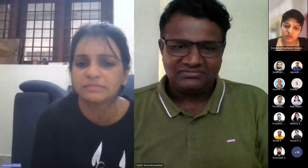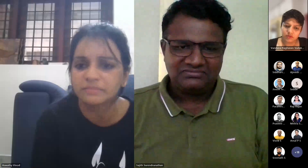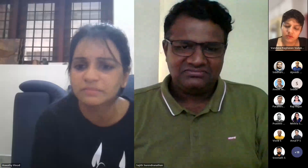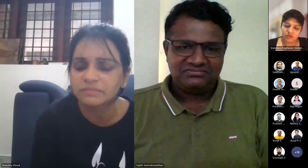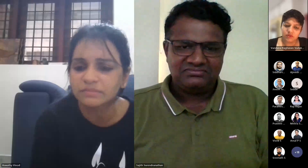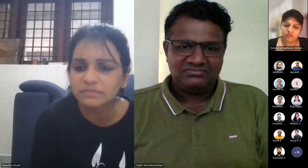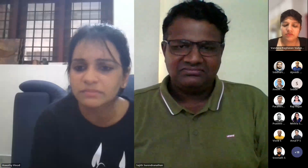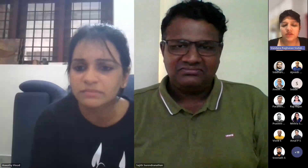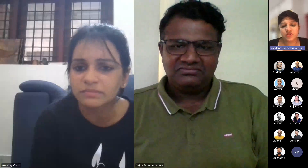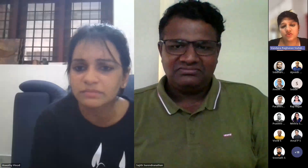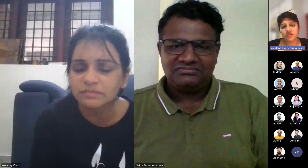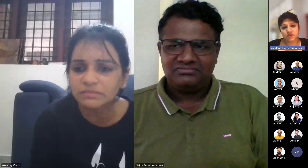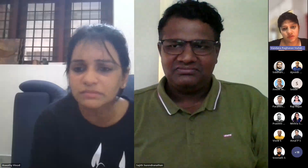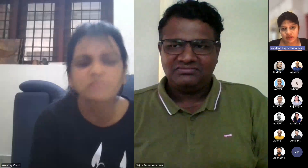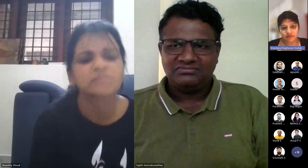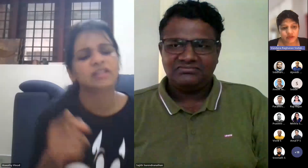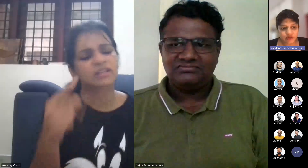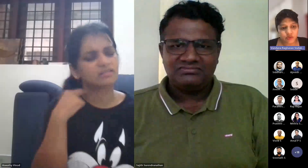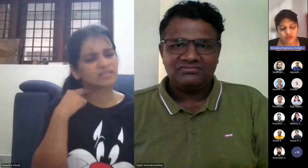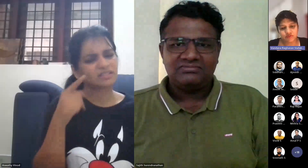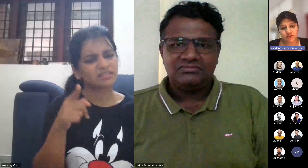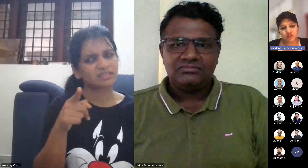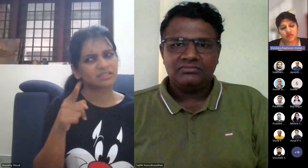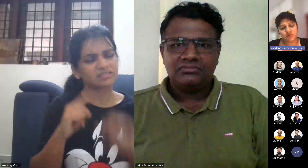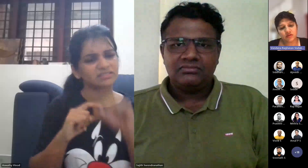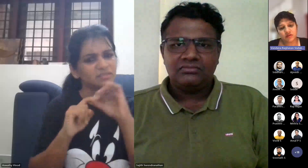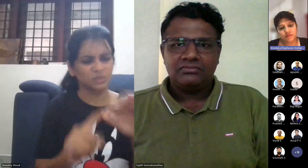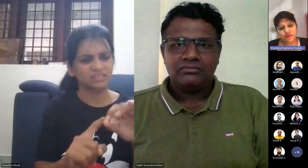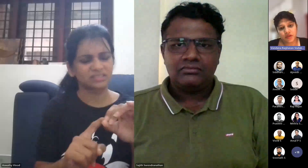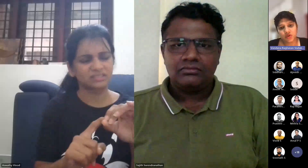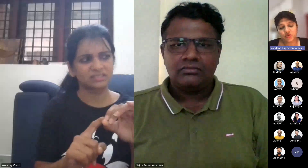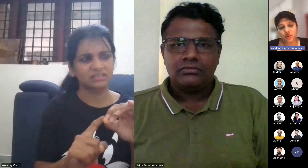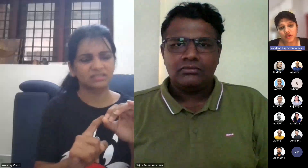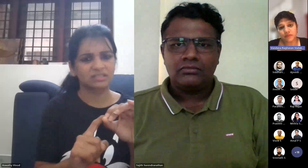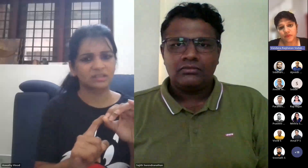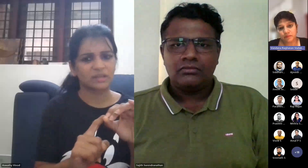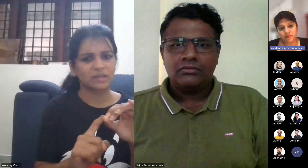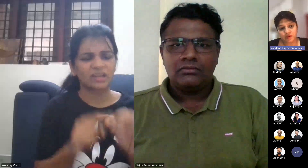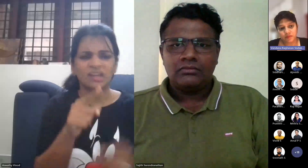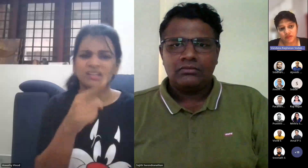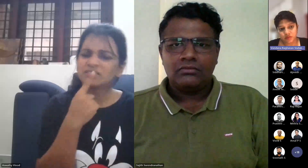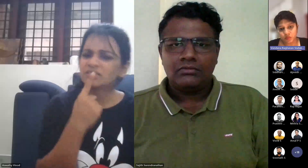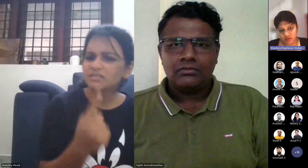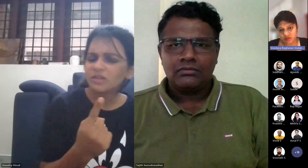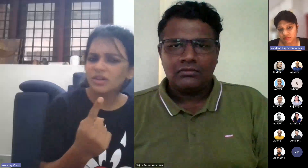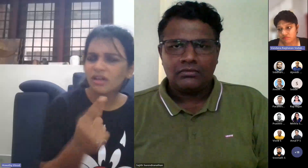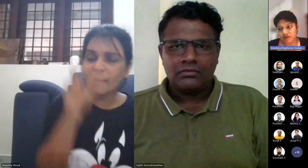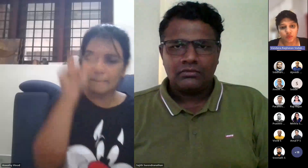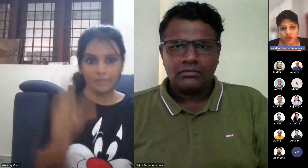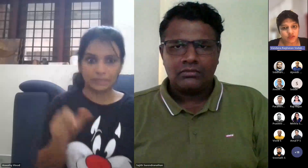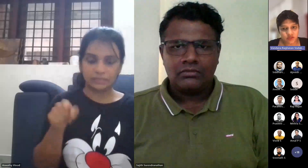India. But Ashruti, I have again a question for Sajith. You're talking about a person with